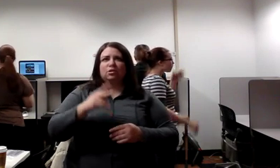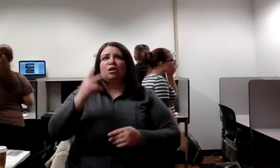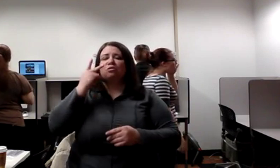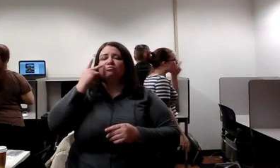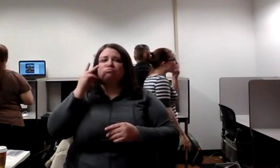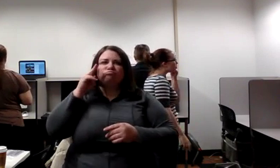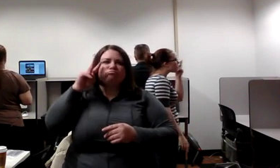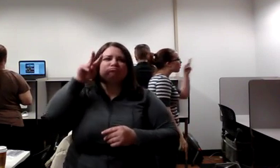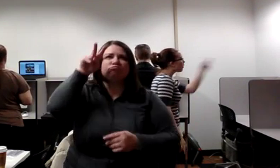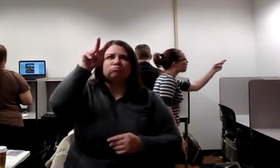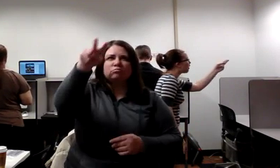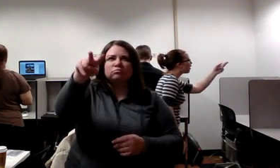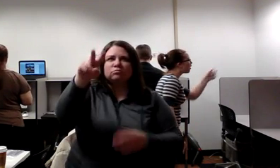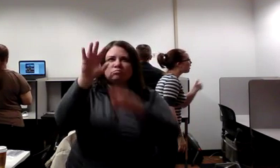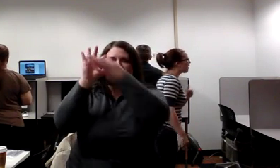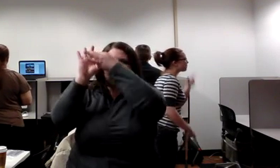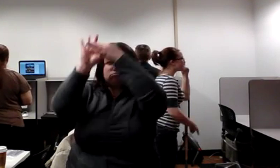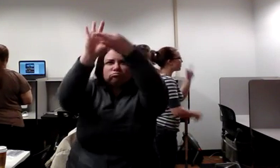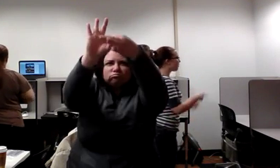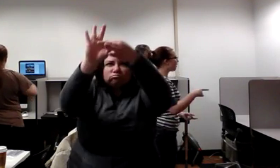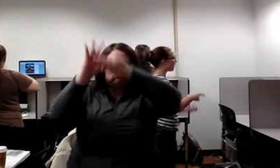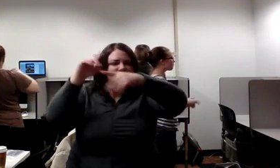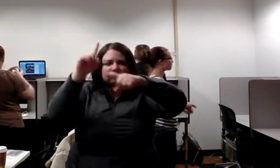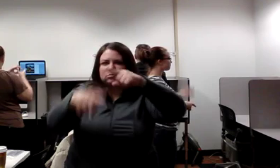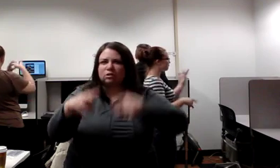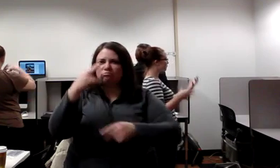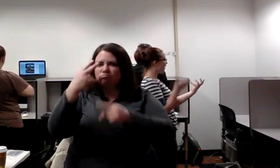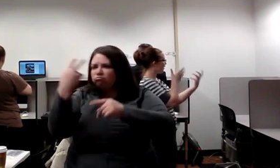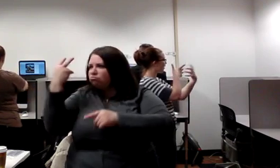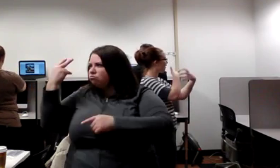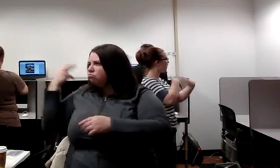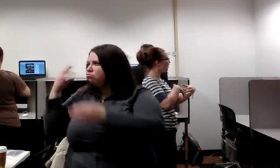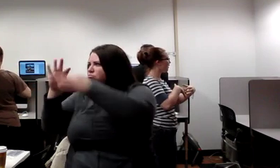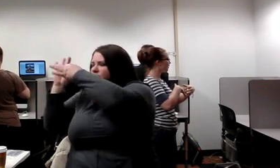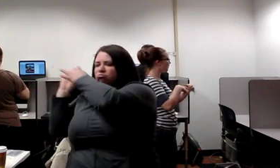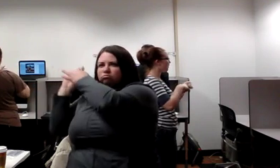looking backwards. So you have to trust that the dots will somehow connect in your future.